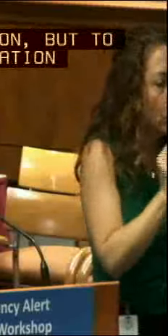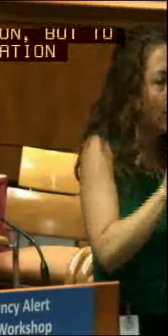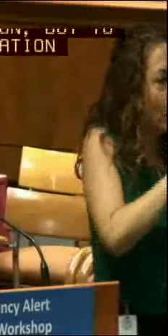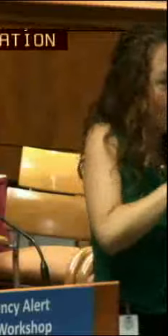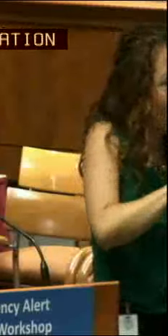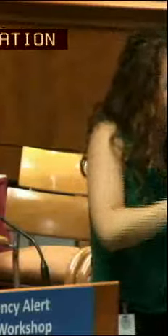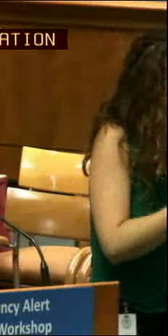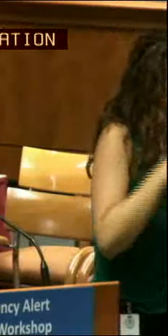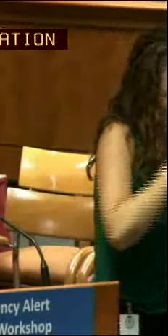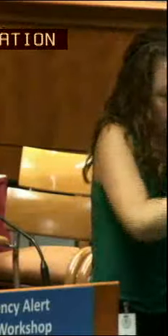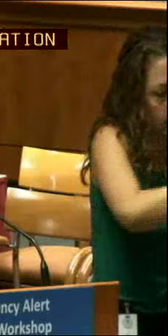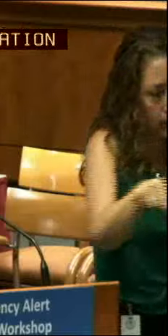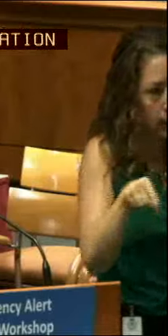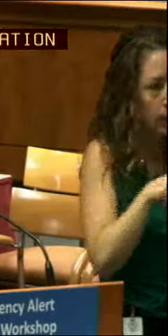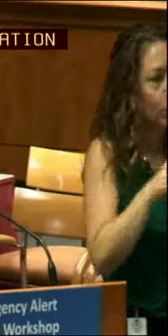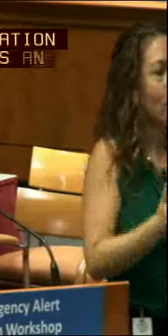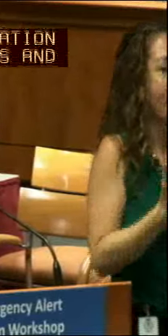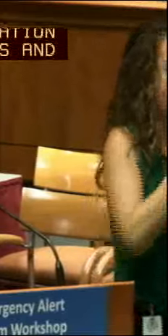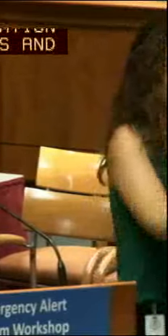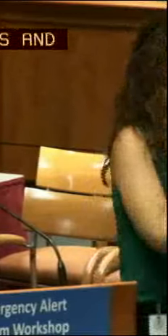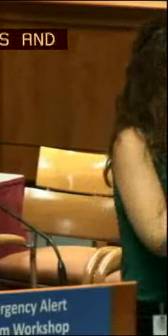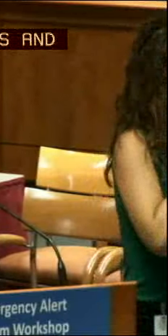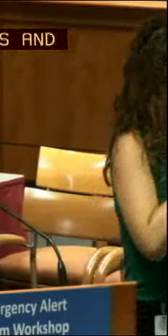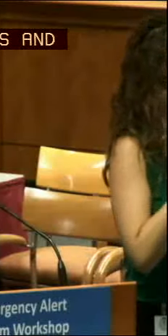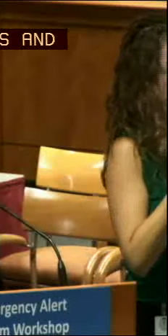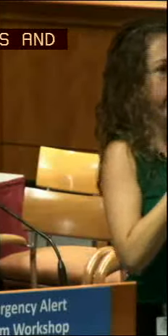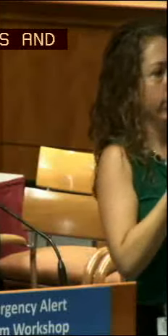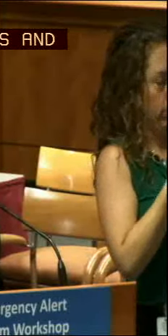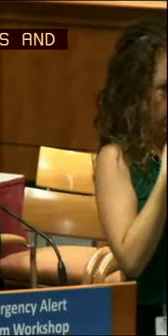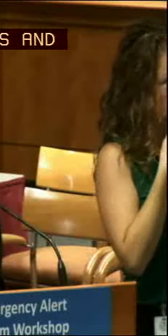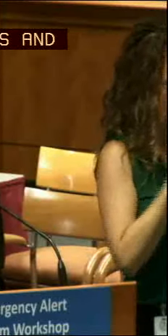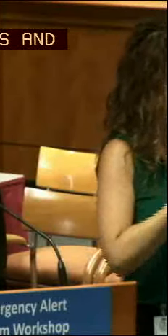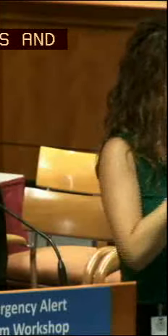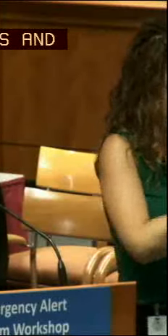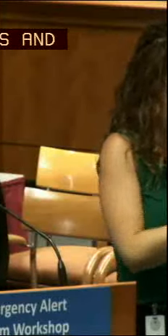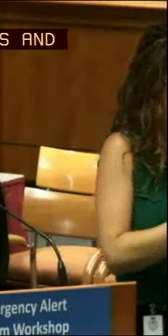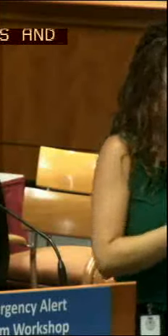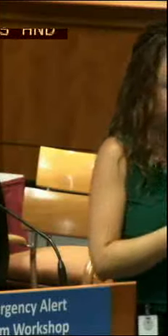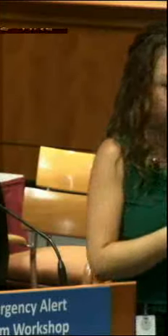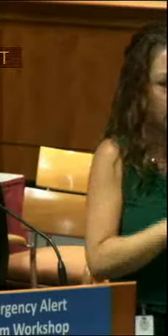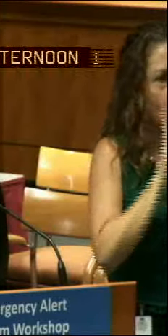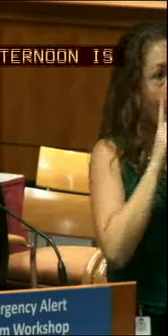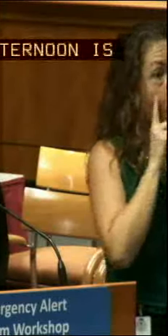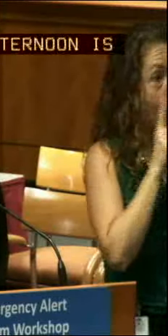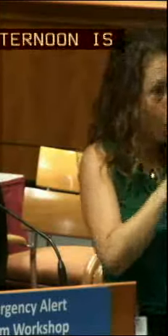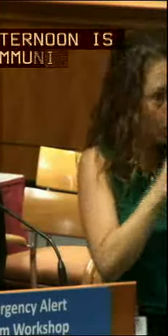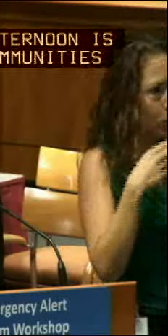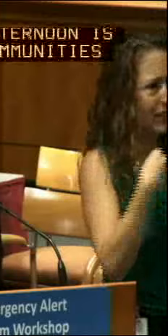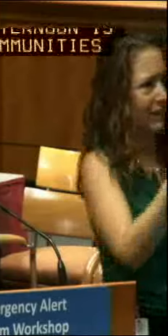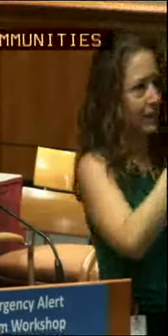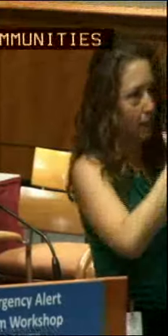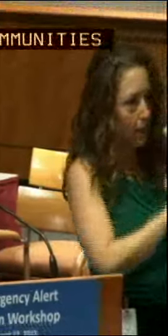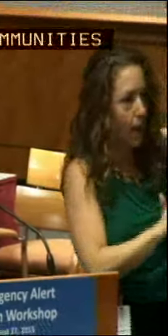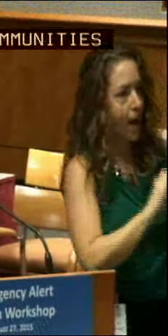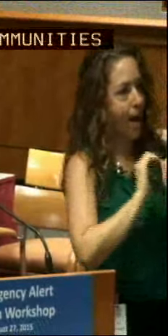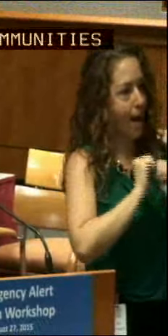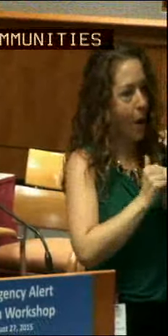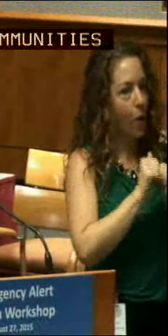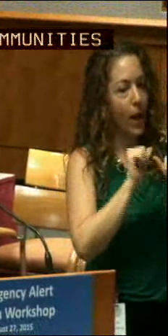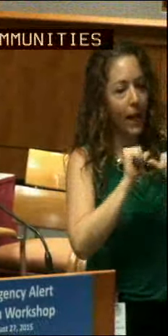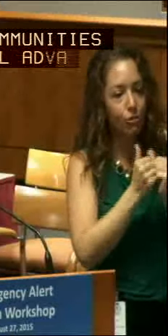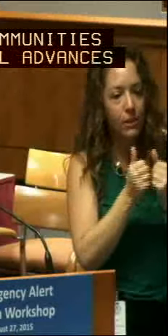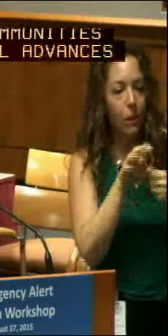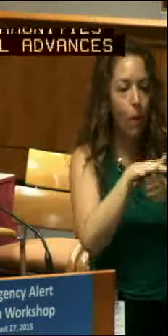goal here this afternoon is to demonstrate how communities can leverage technical advances in wireless alerts